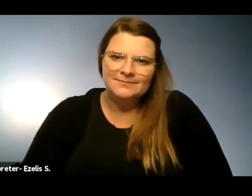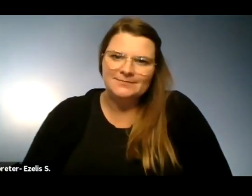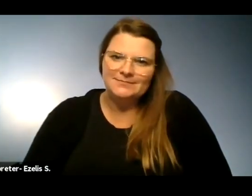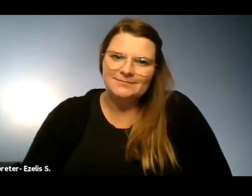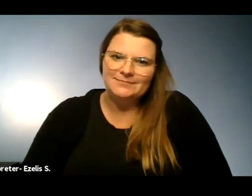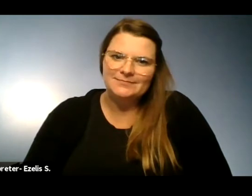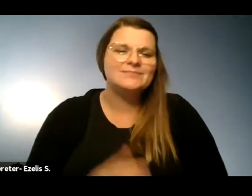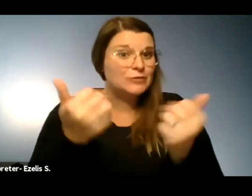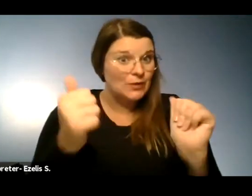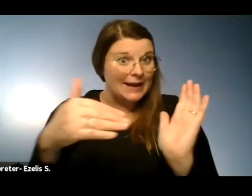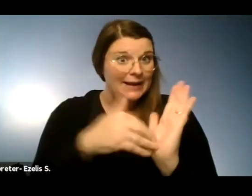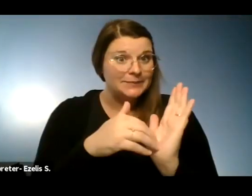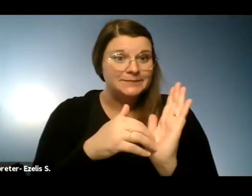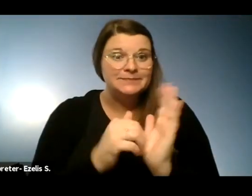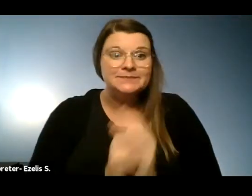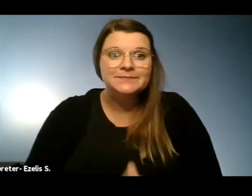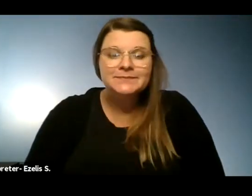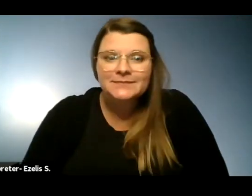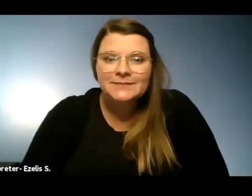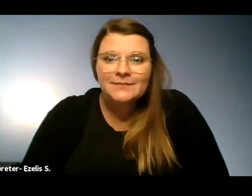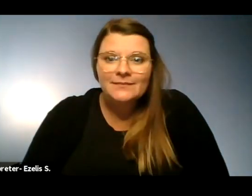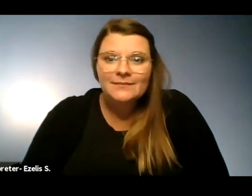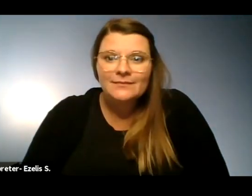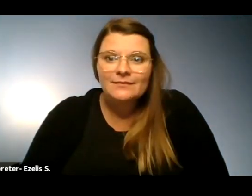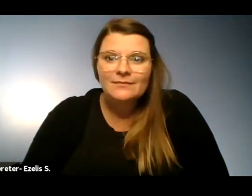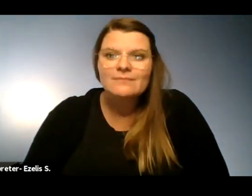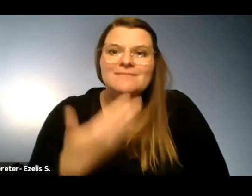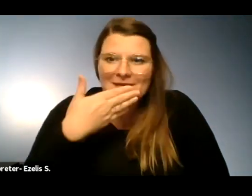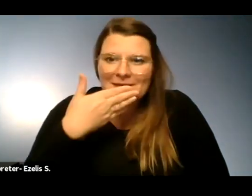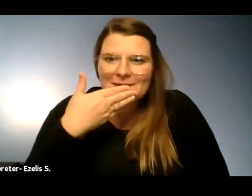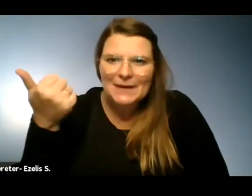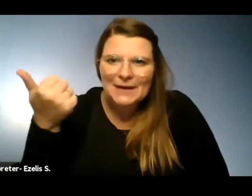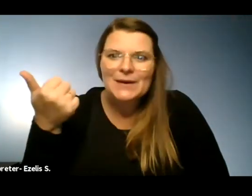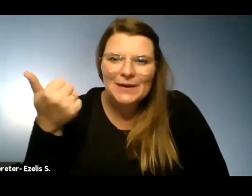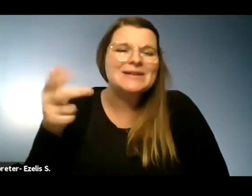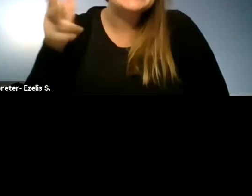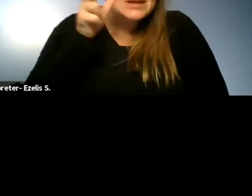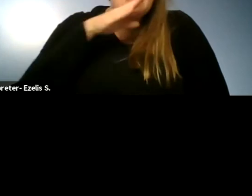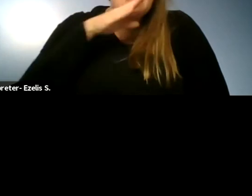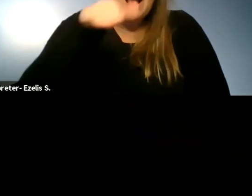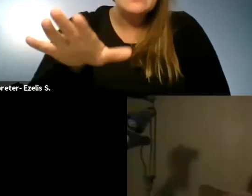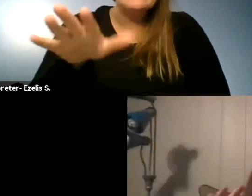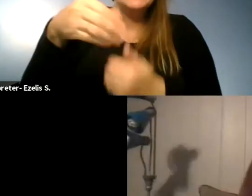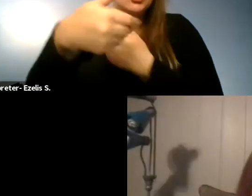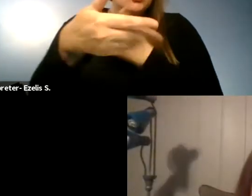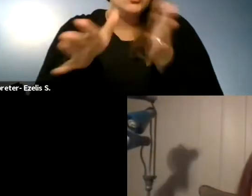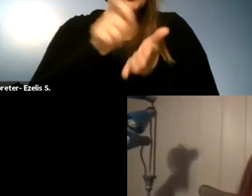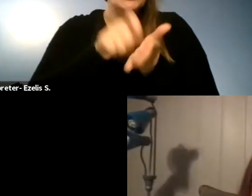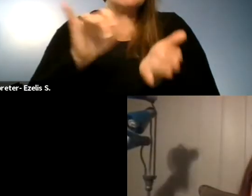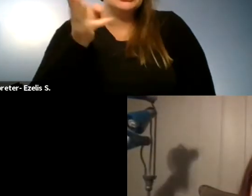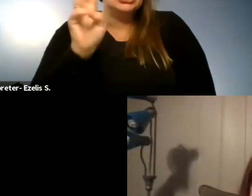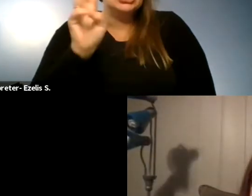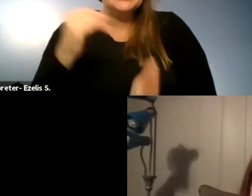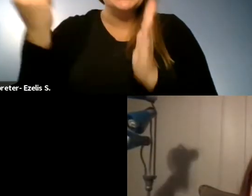All right, let's try this. The Elephant in the Room, written by Jim Bombicino,